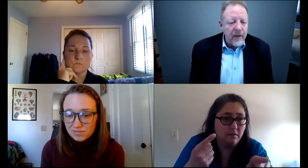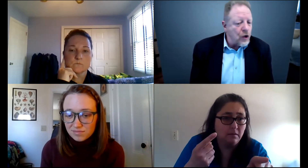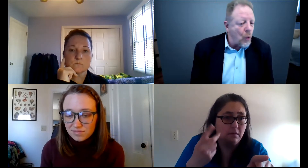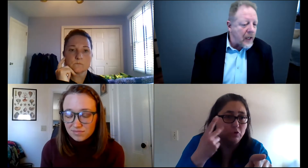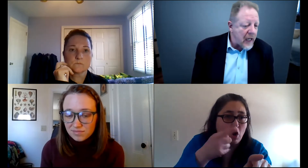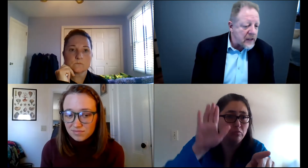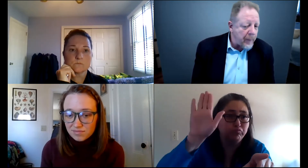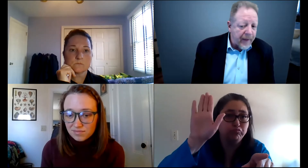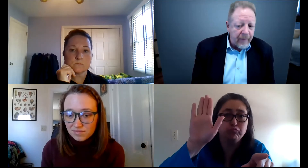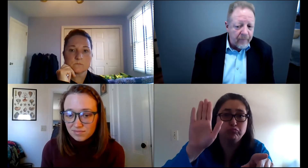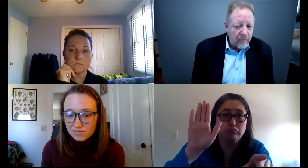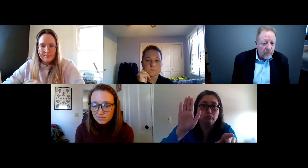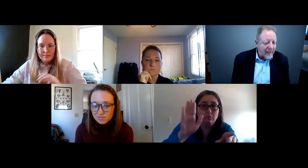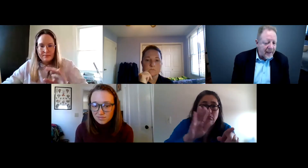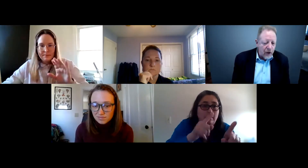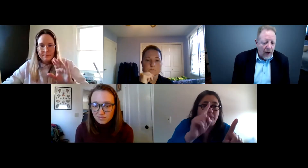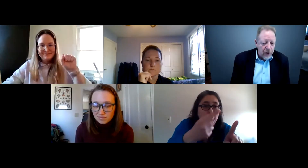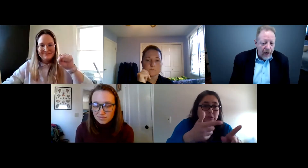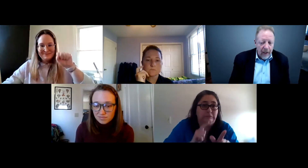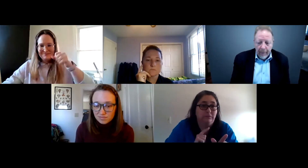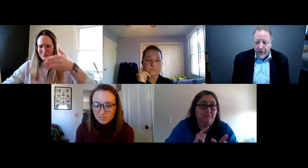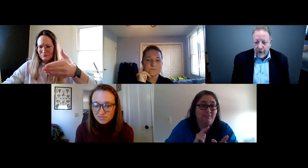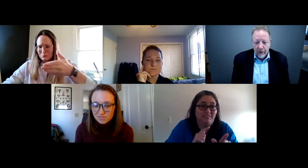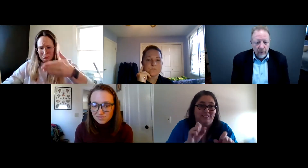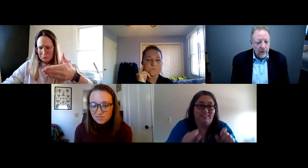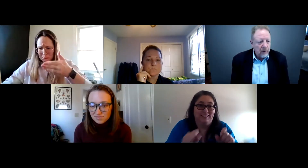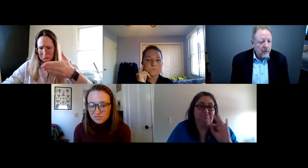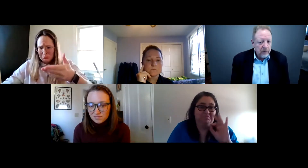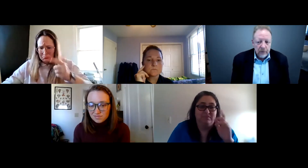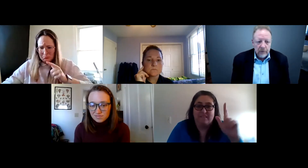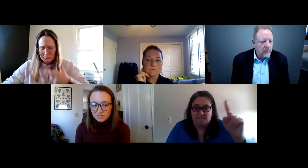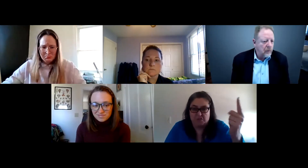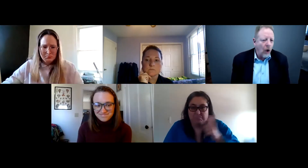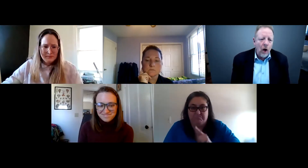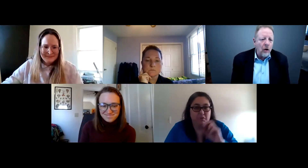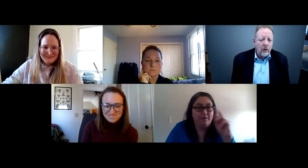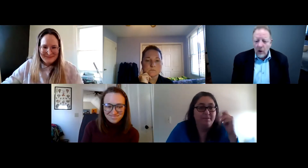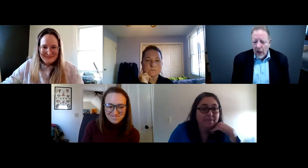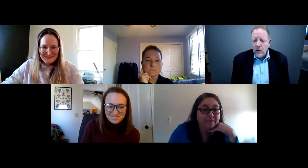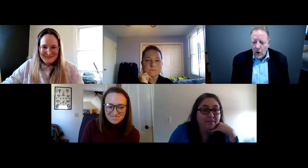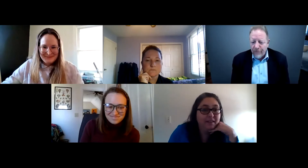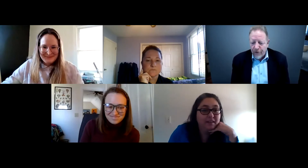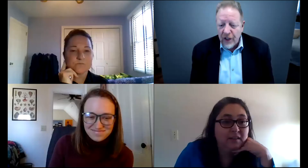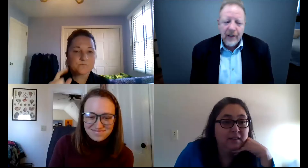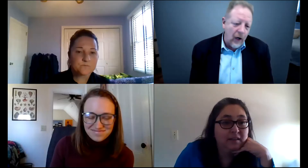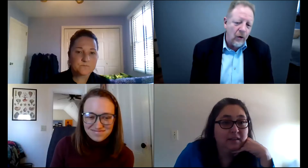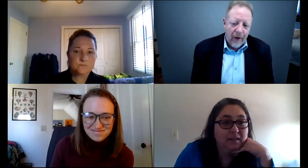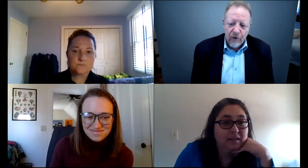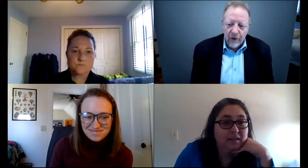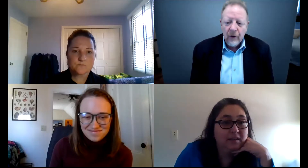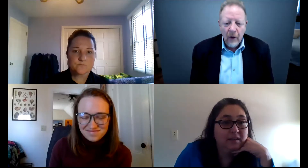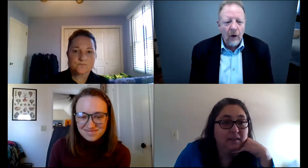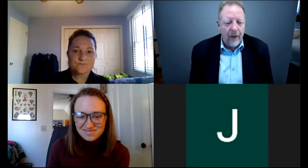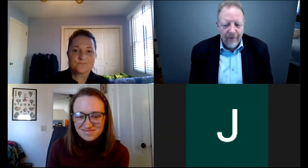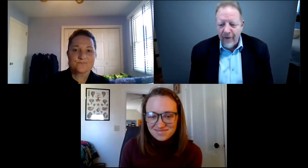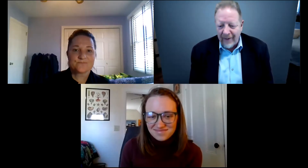Heather, did you want to say something? I see that you had your hand up, Heather. No, it's okay. You can go first, Jeannie, then I'll go after